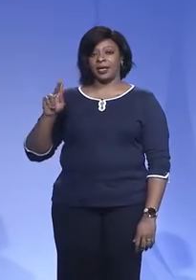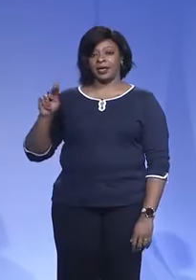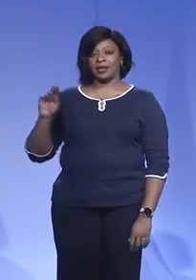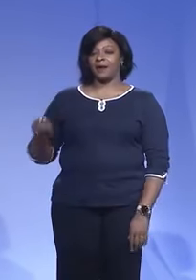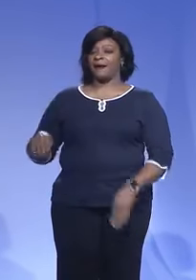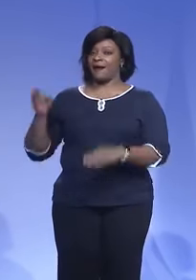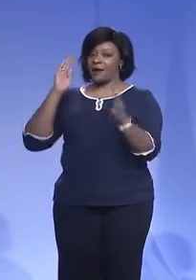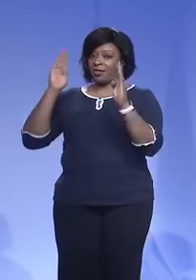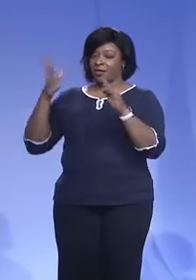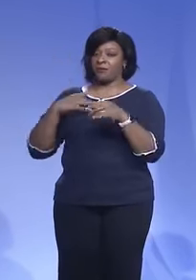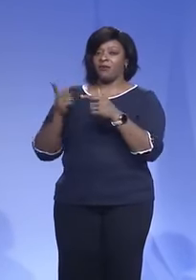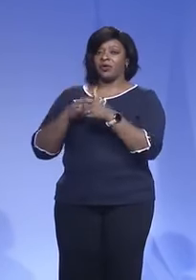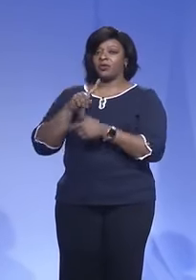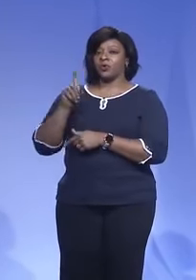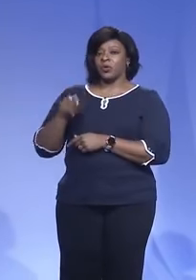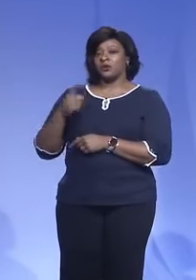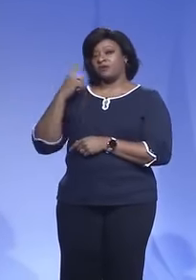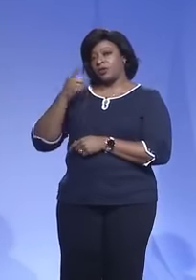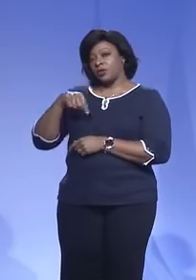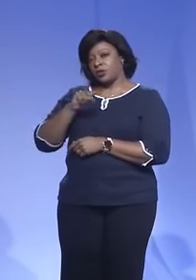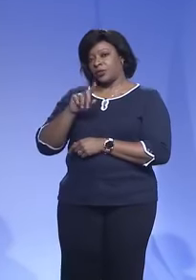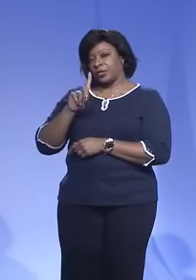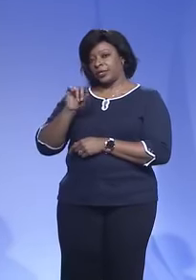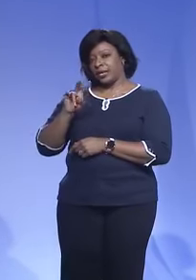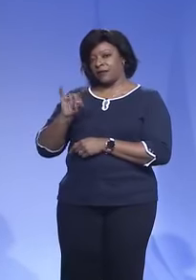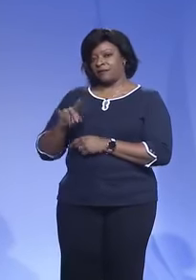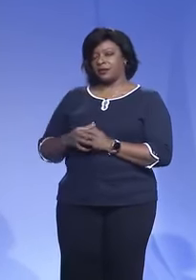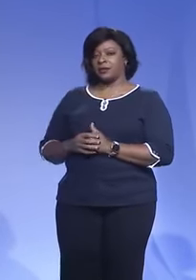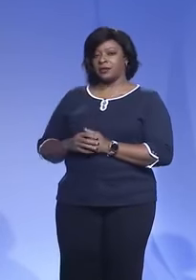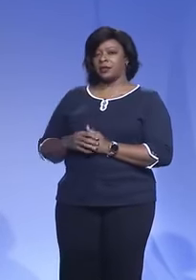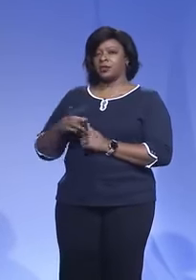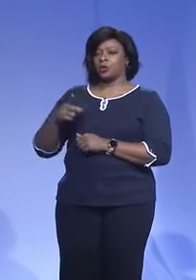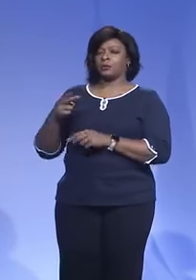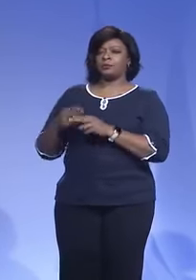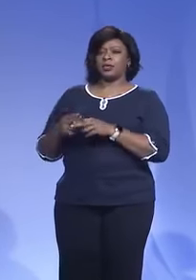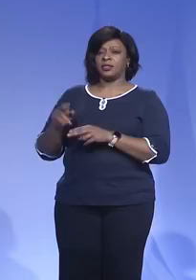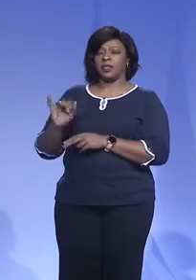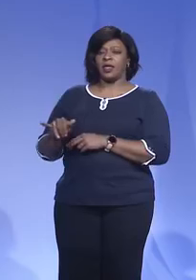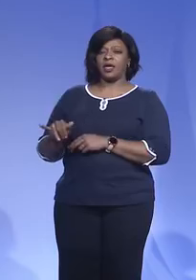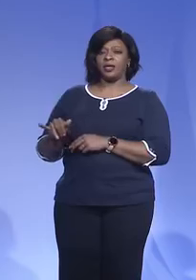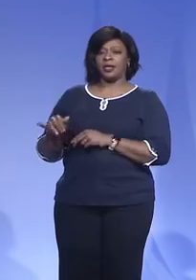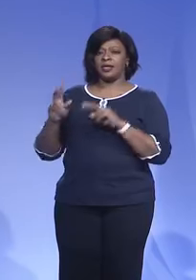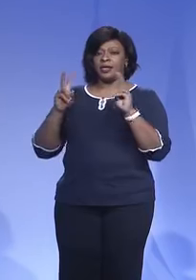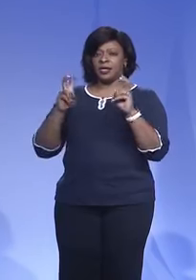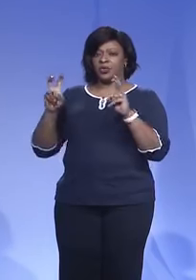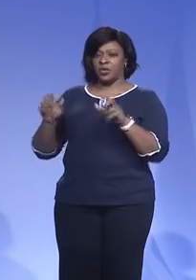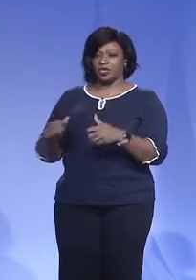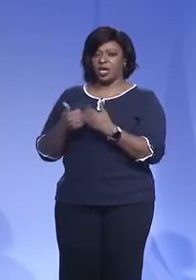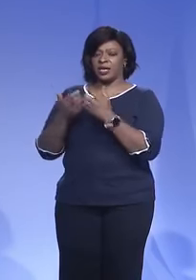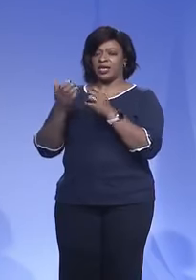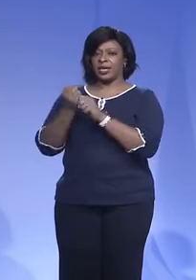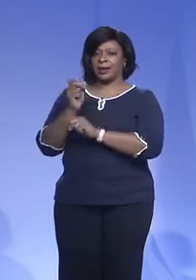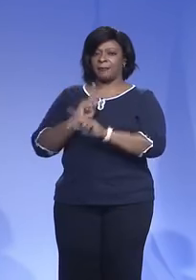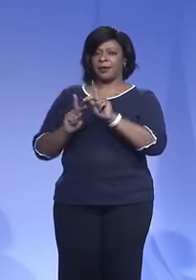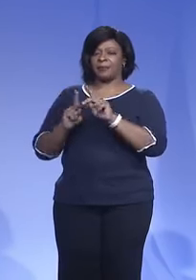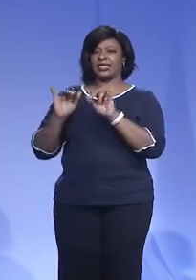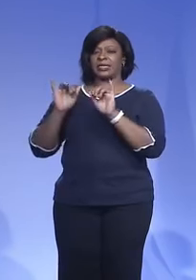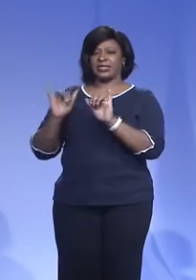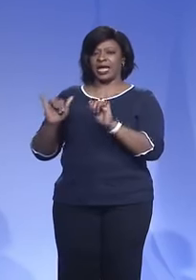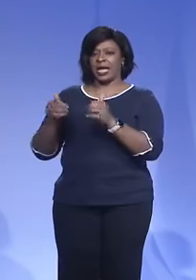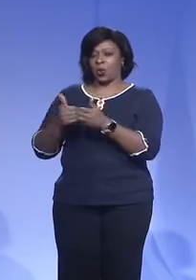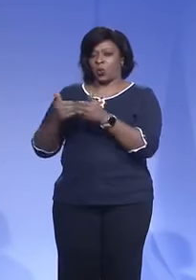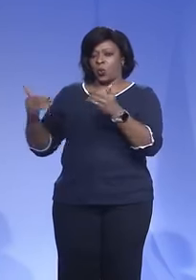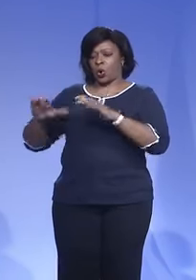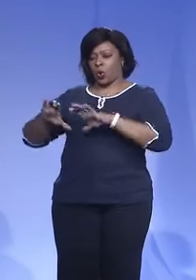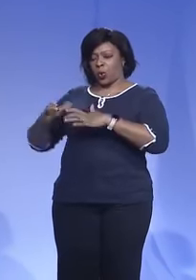Hi there. Yeah, my first question for you, David, is you mentioned an issue or a challenge of getting people to stay in quarantine. So I'm